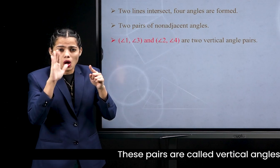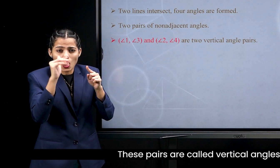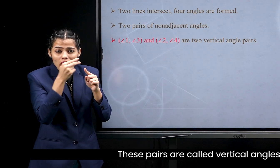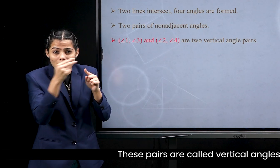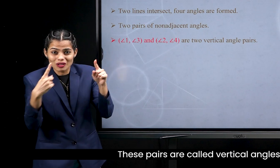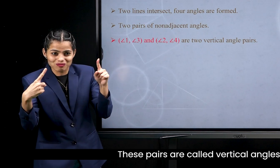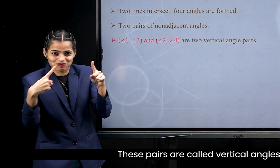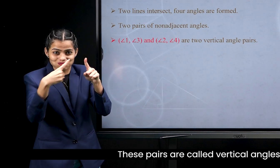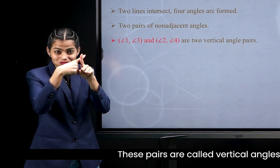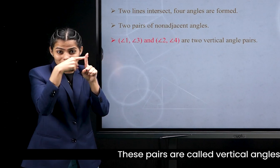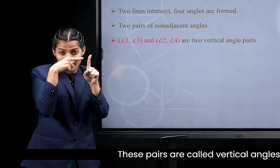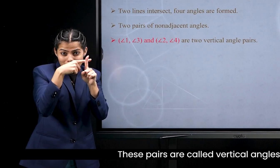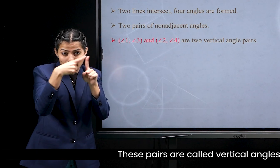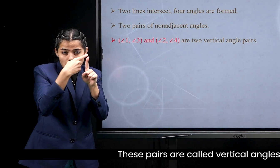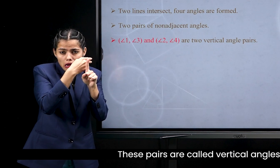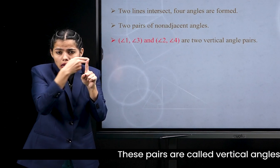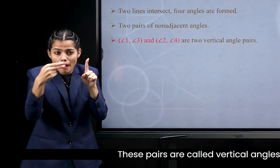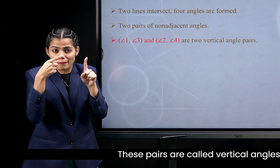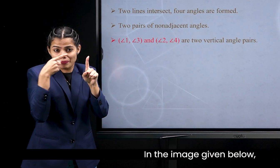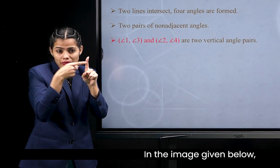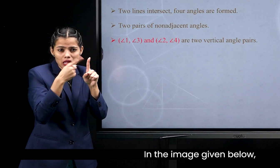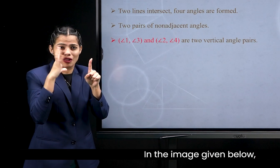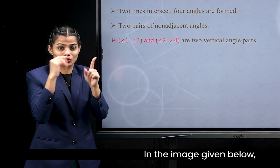These pairs are called vertical angles. In the image given